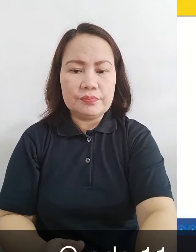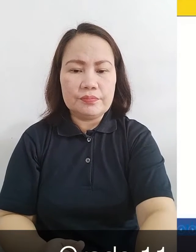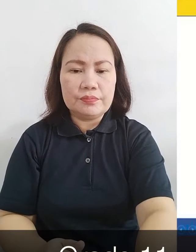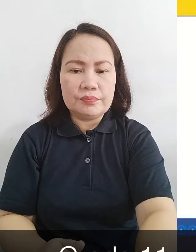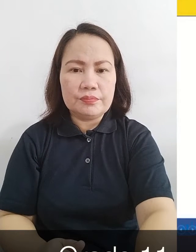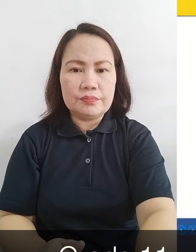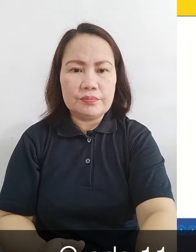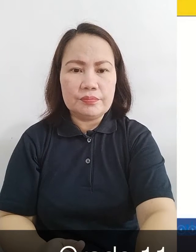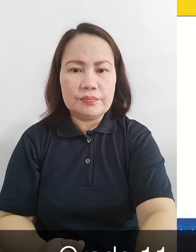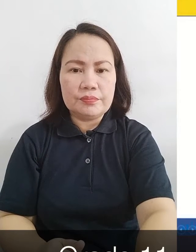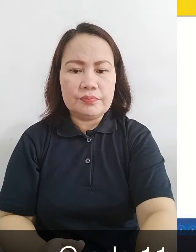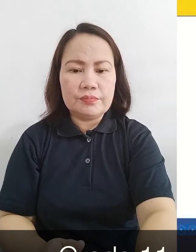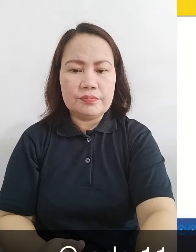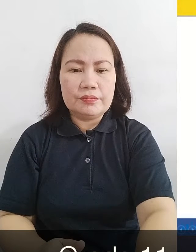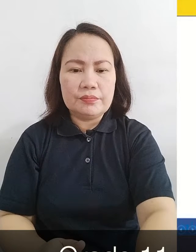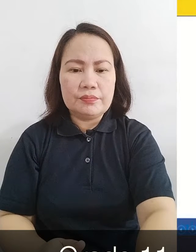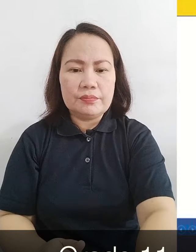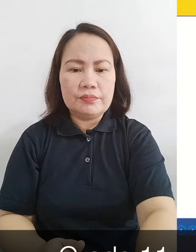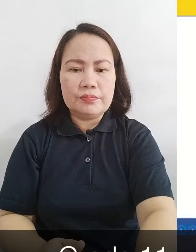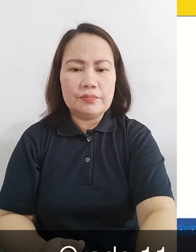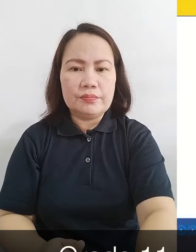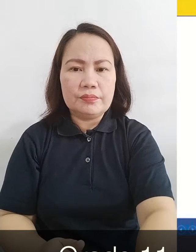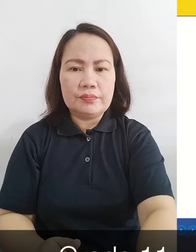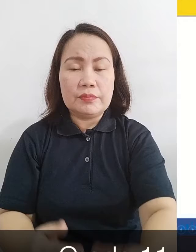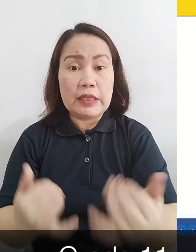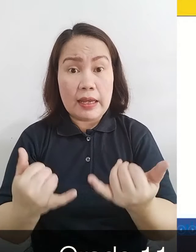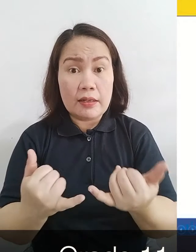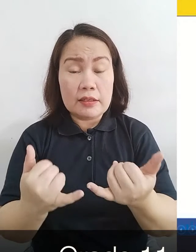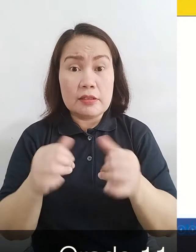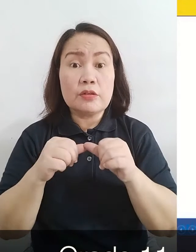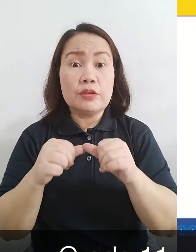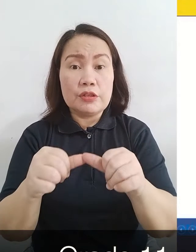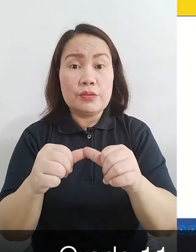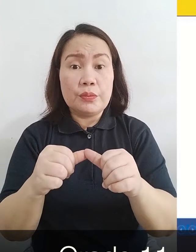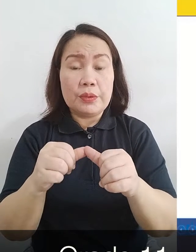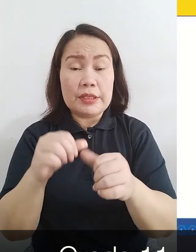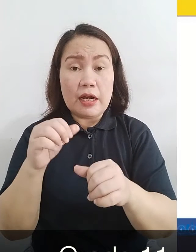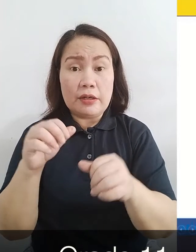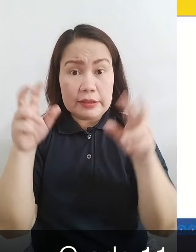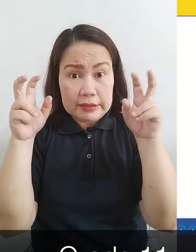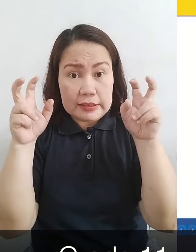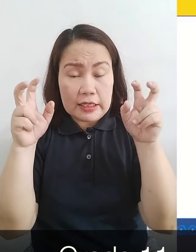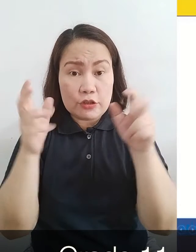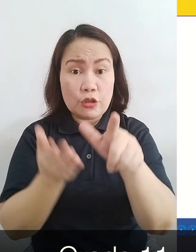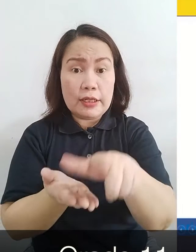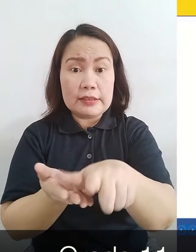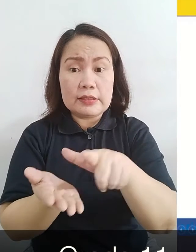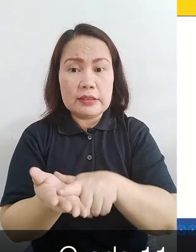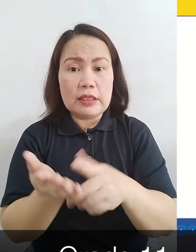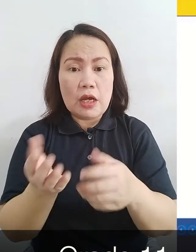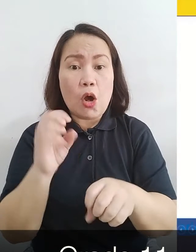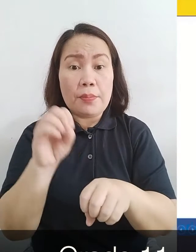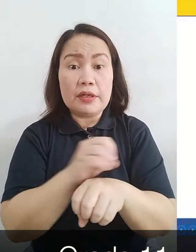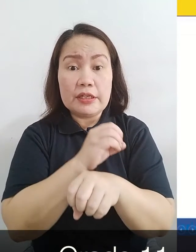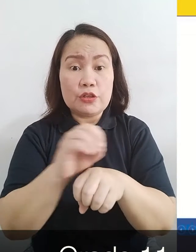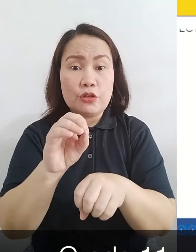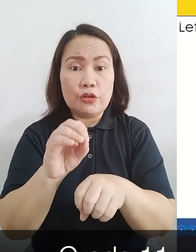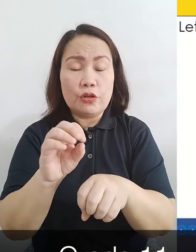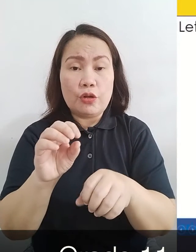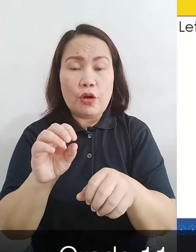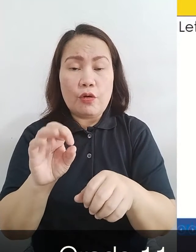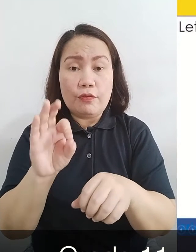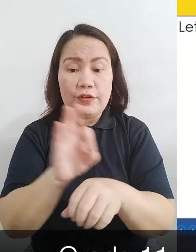Now, let's proceed to our topic, the operation on function.